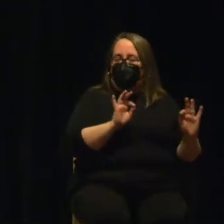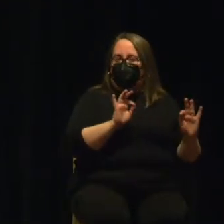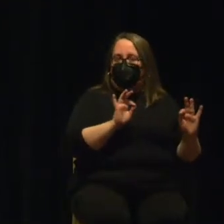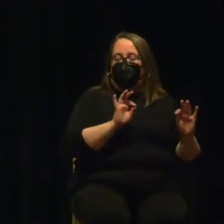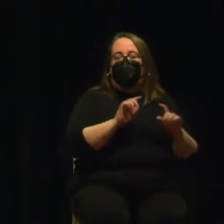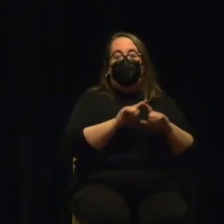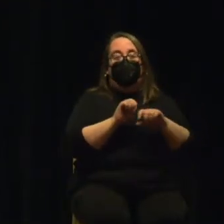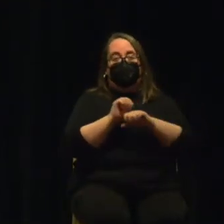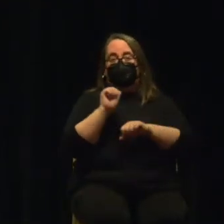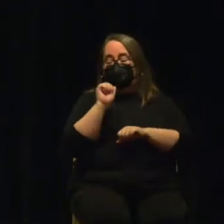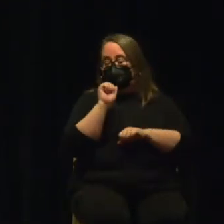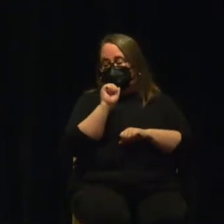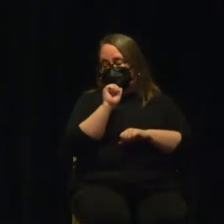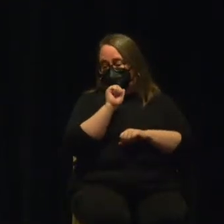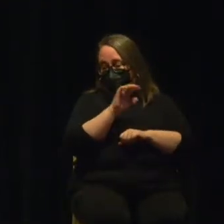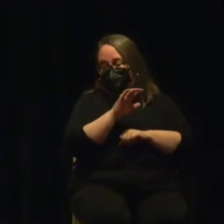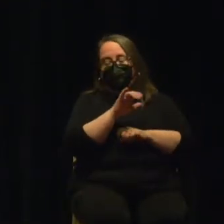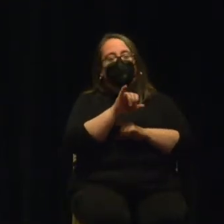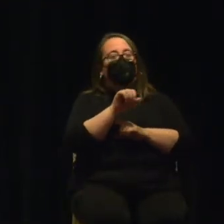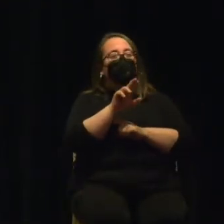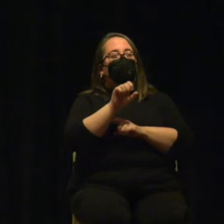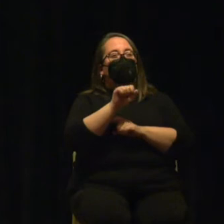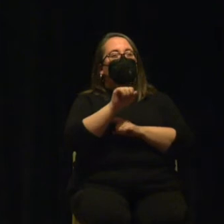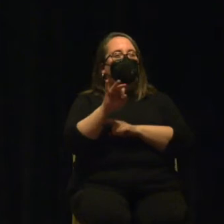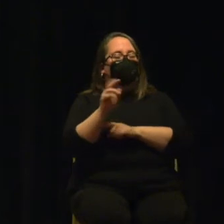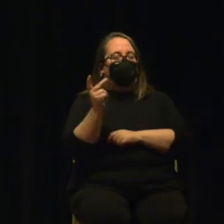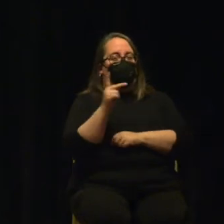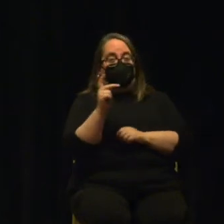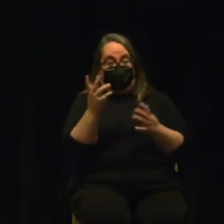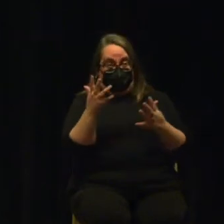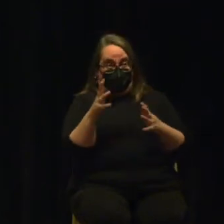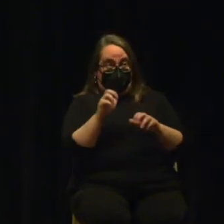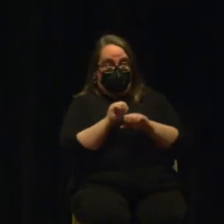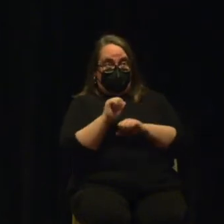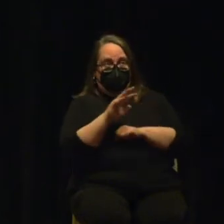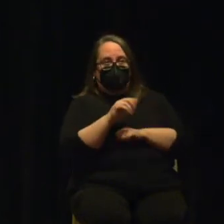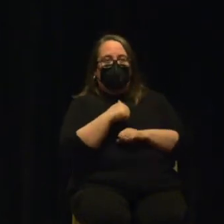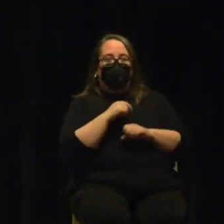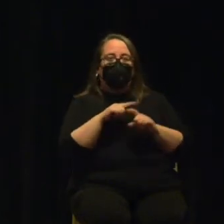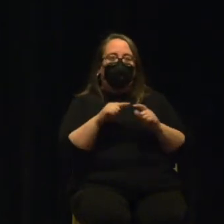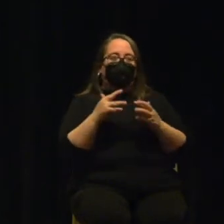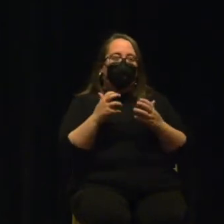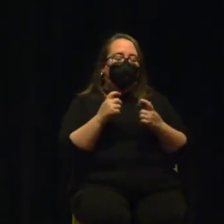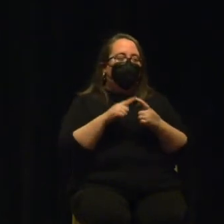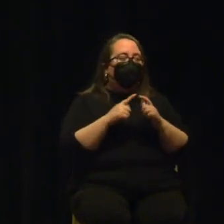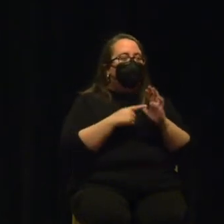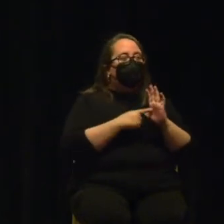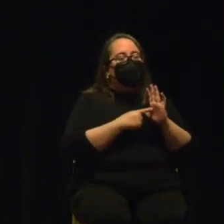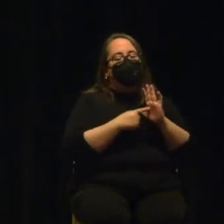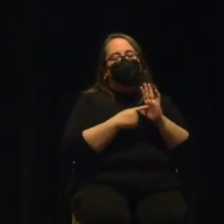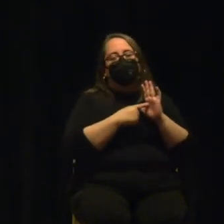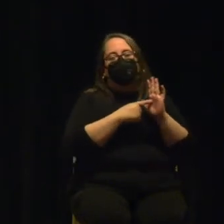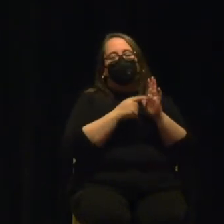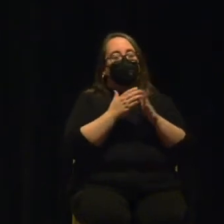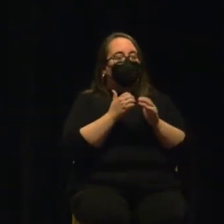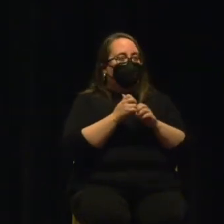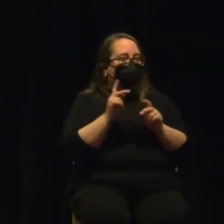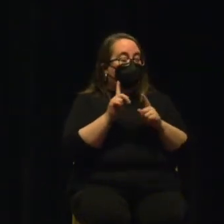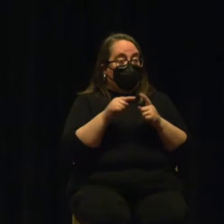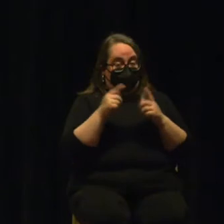this off when Yusef and I finished. I'm like, you know what? That's good. I can't wait to bring this and share it with people. And once that's